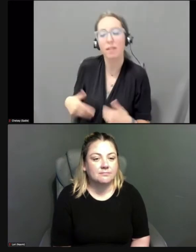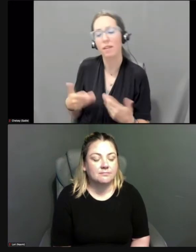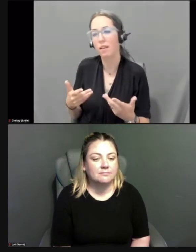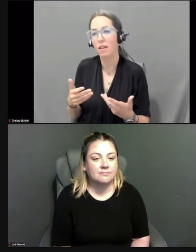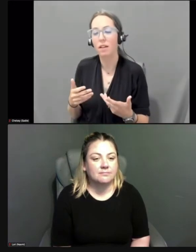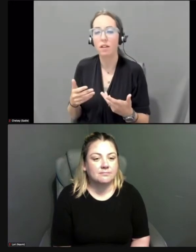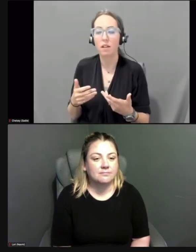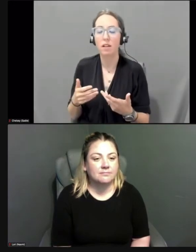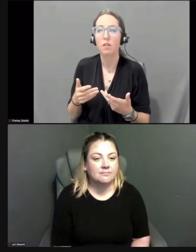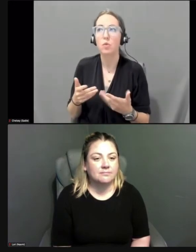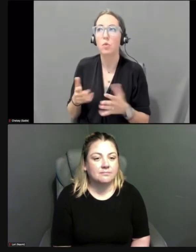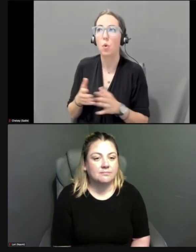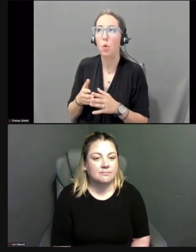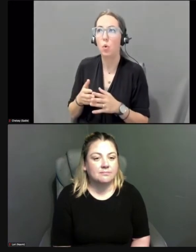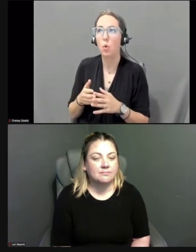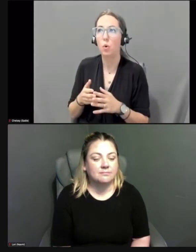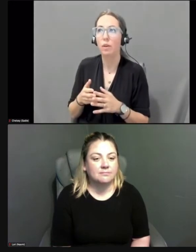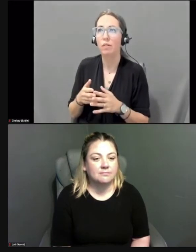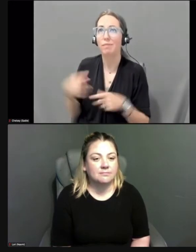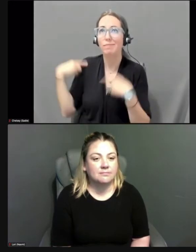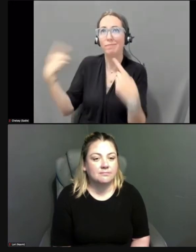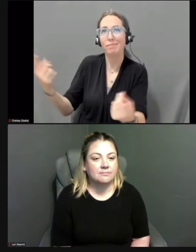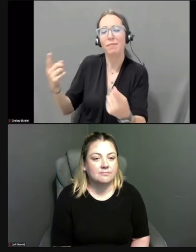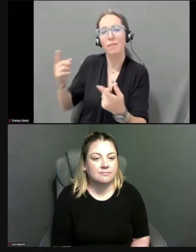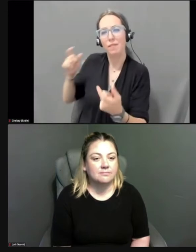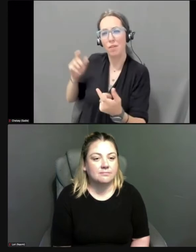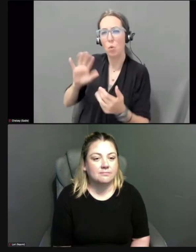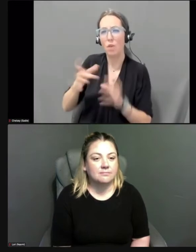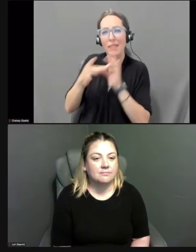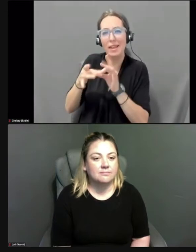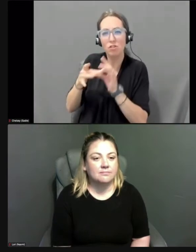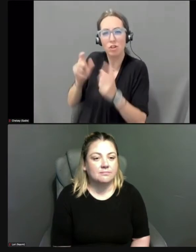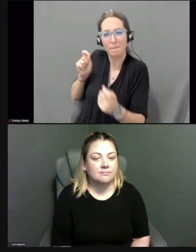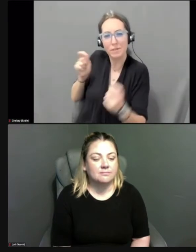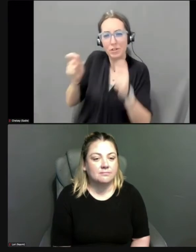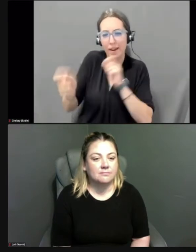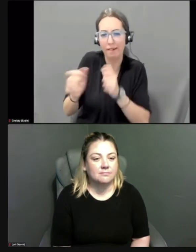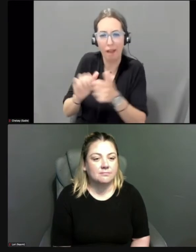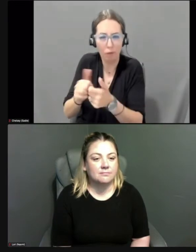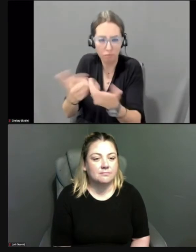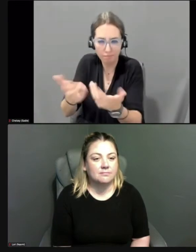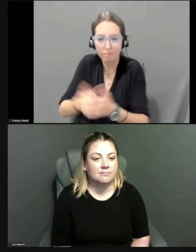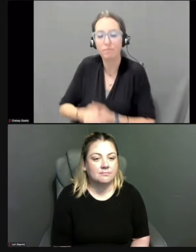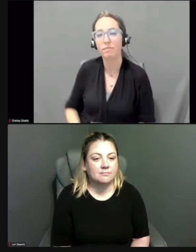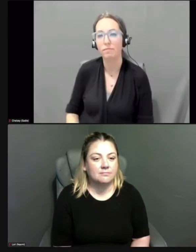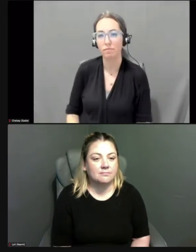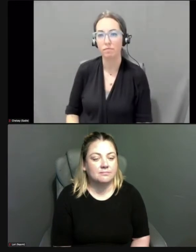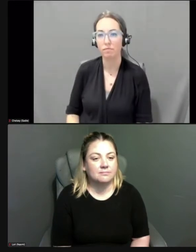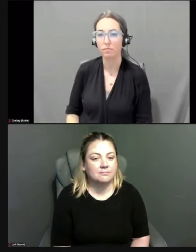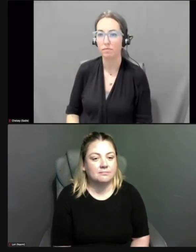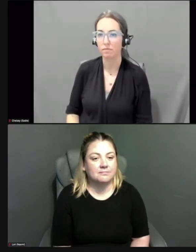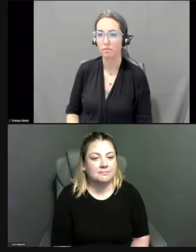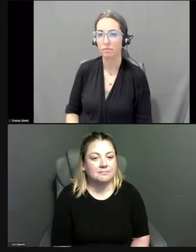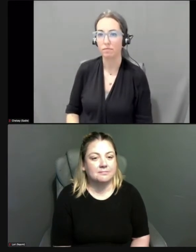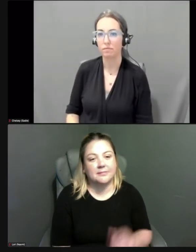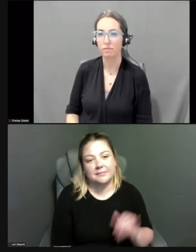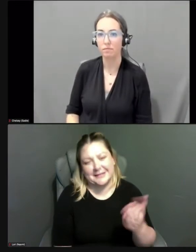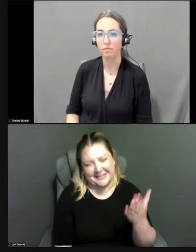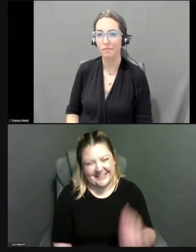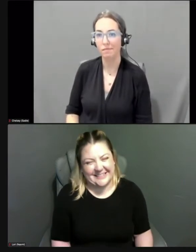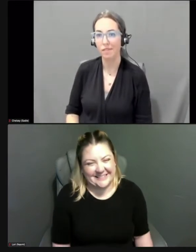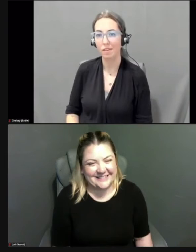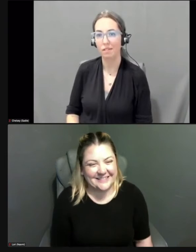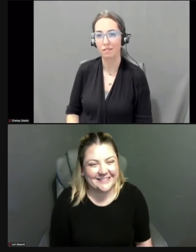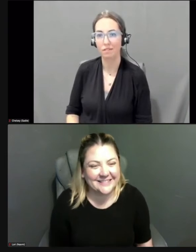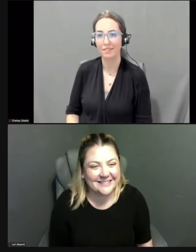like your relationship to that stuff has sort of changed over the years? I mean, it's a constant evolution for me, like of really getting